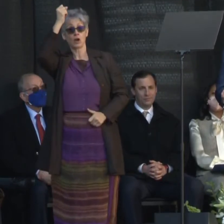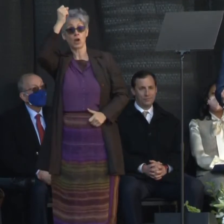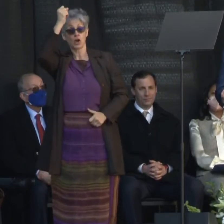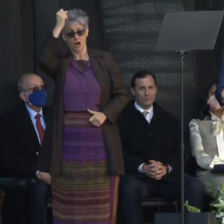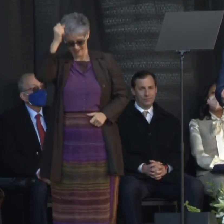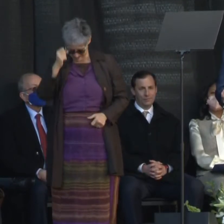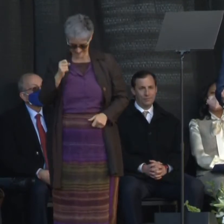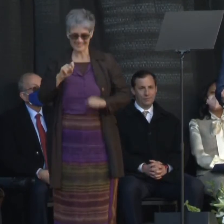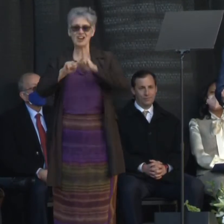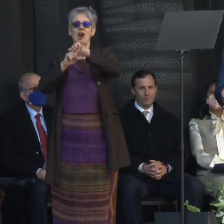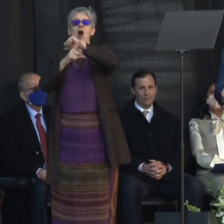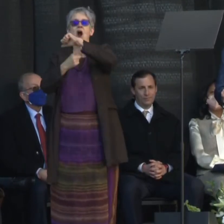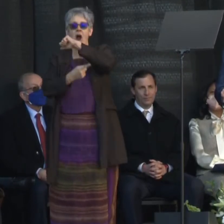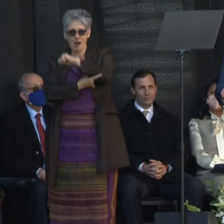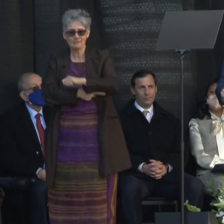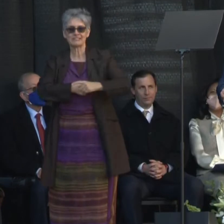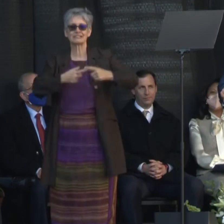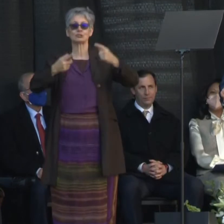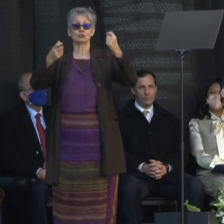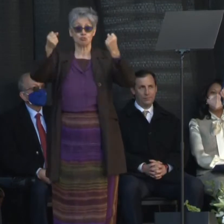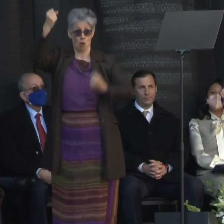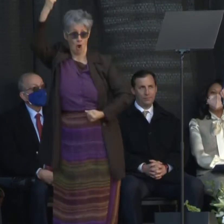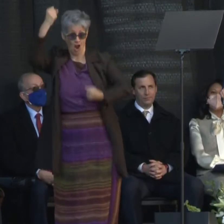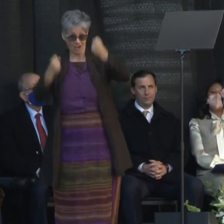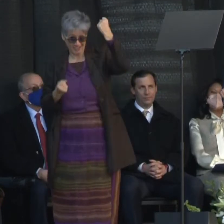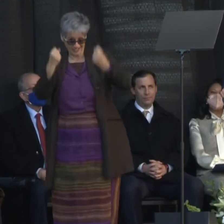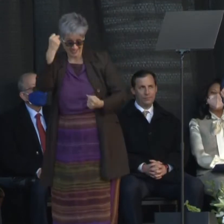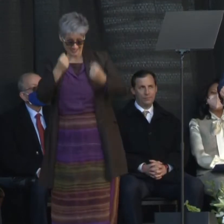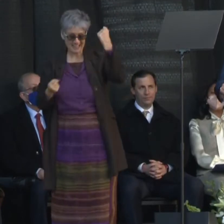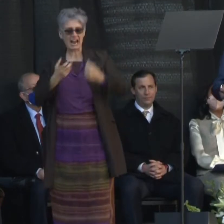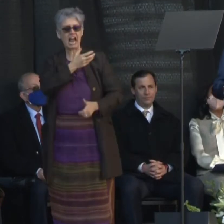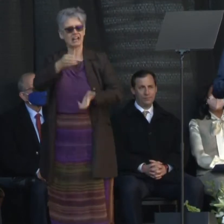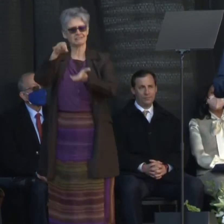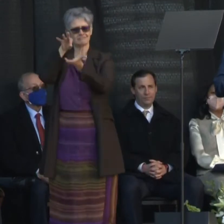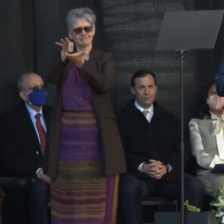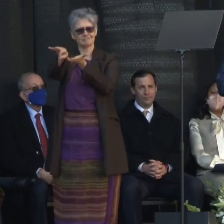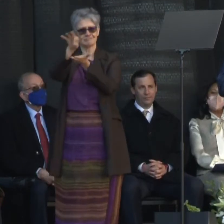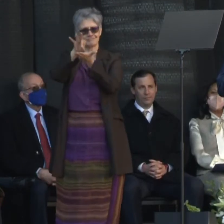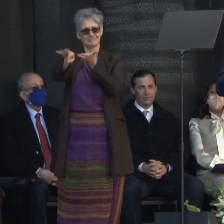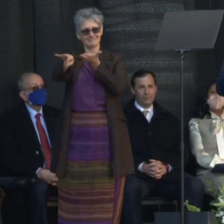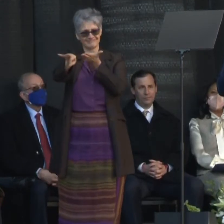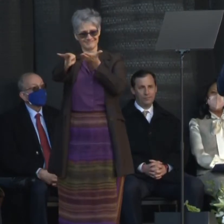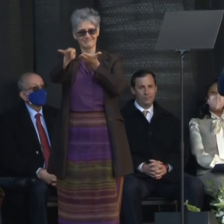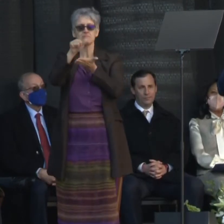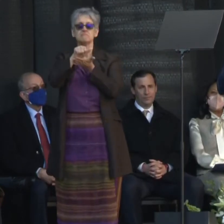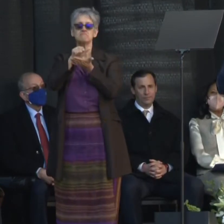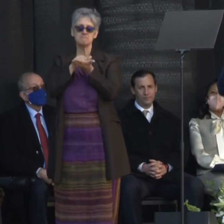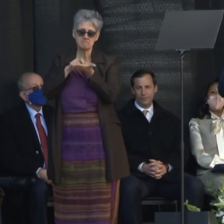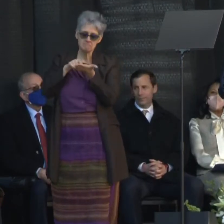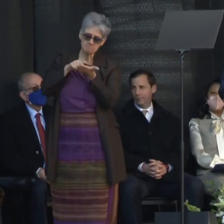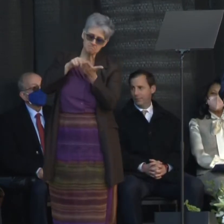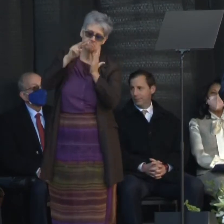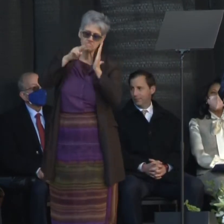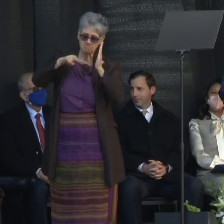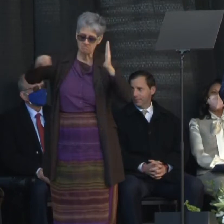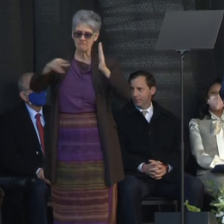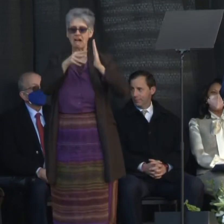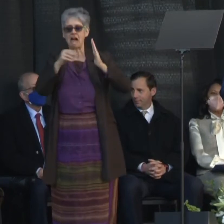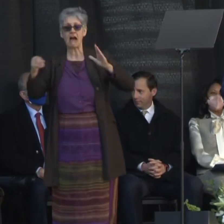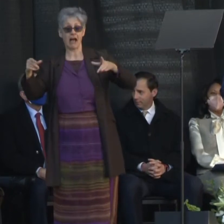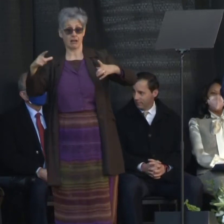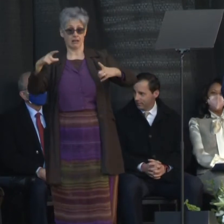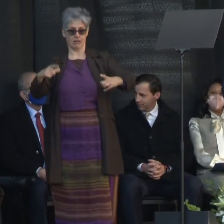and yes, I have looked over the books in accounting. This showed me that there were opportunities for growth around every